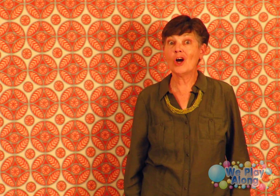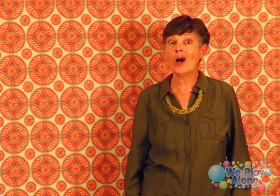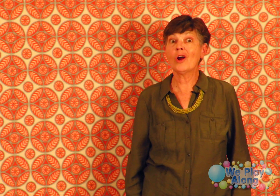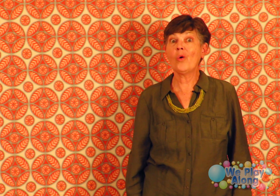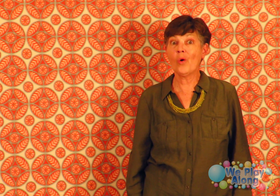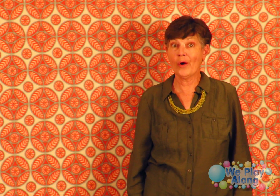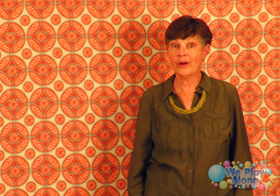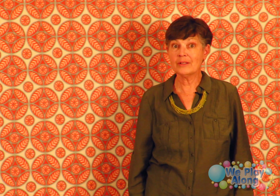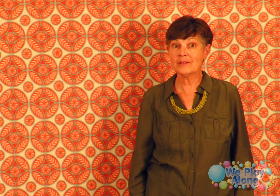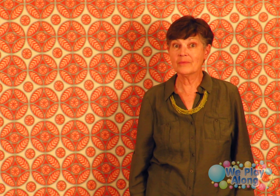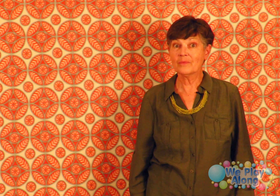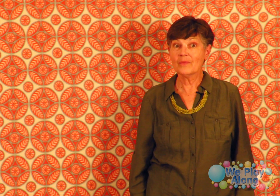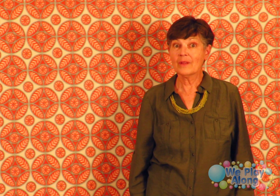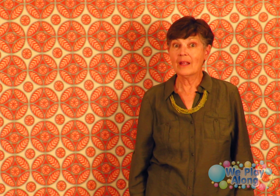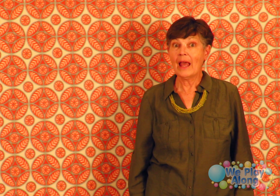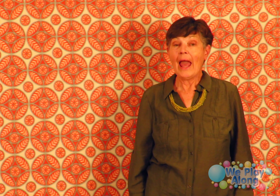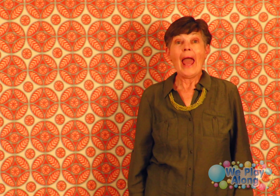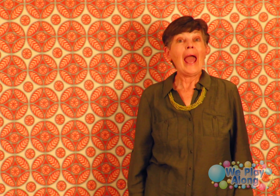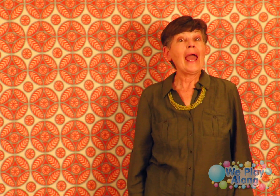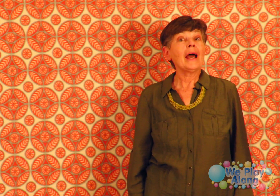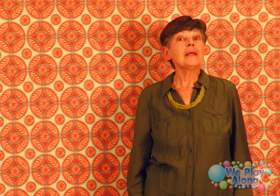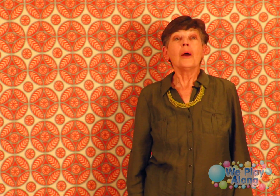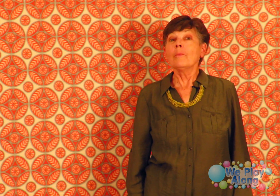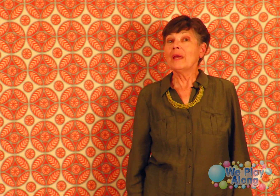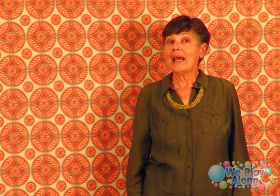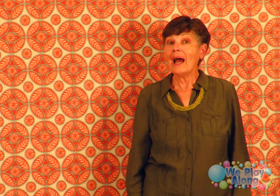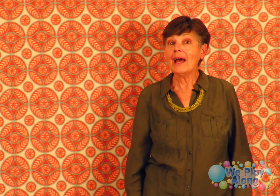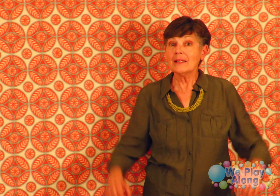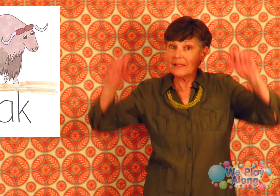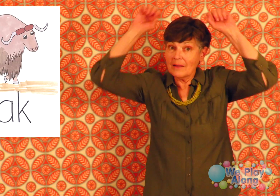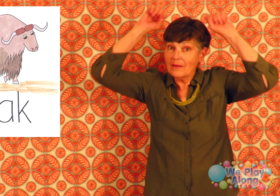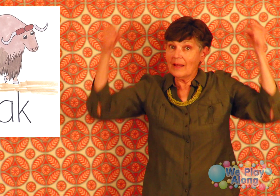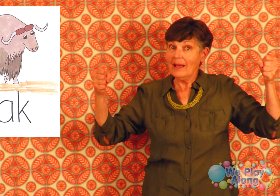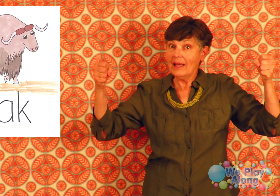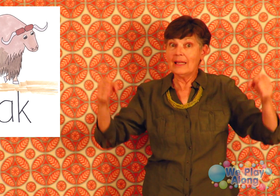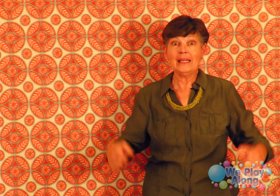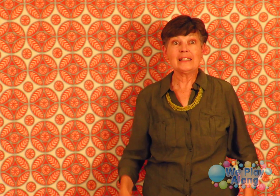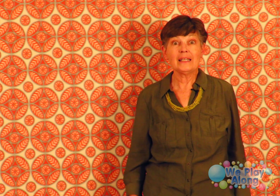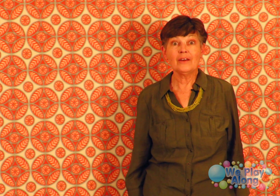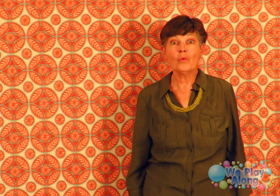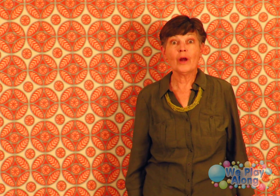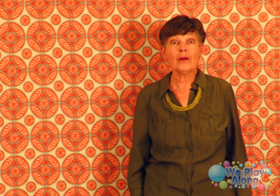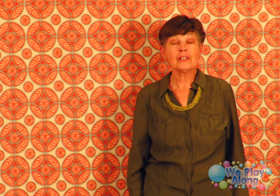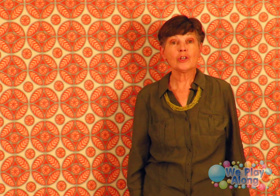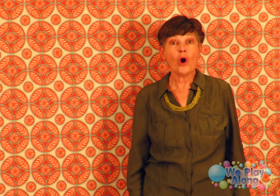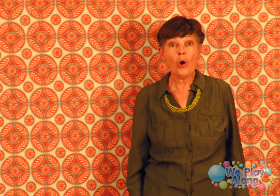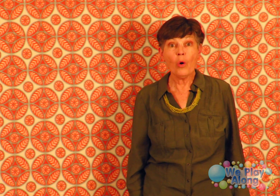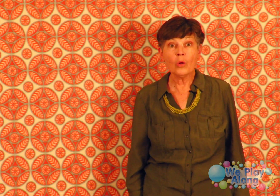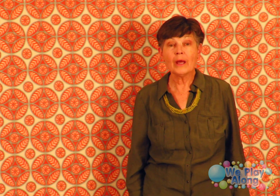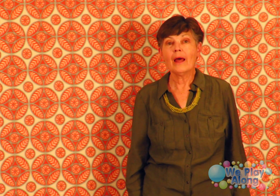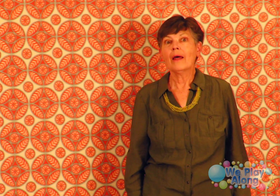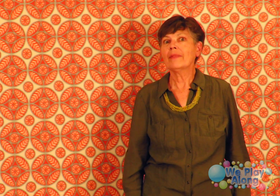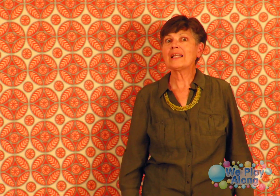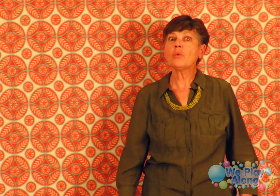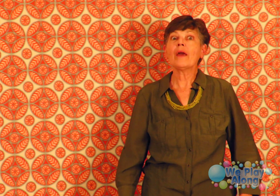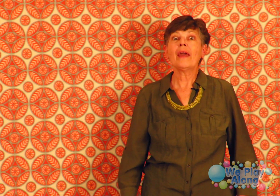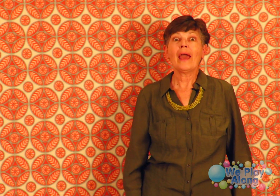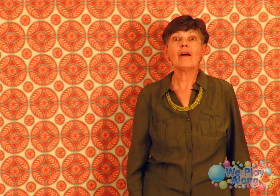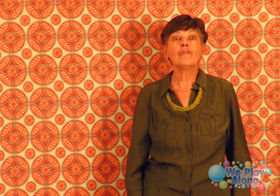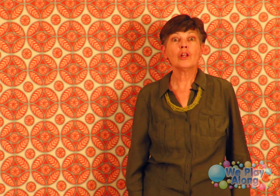long horns. And because need to live where it's cold, that's why they have the